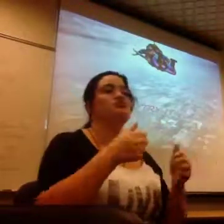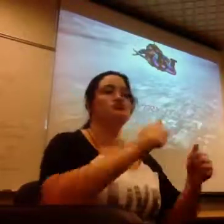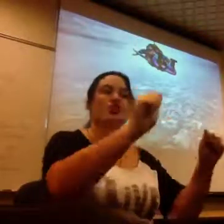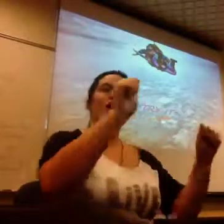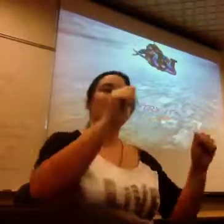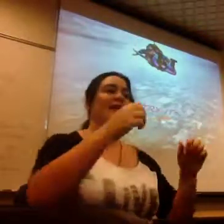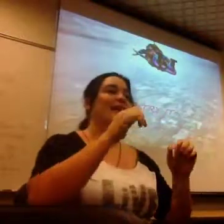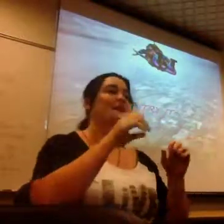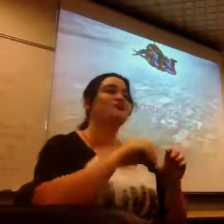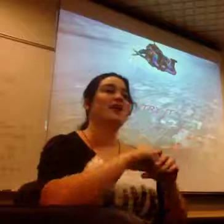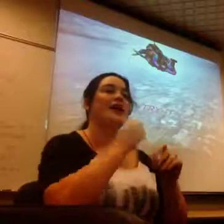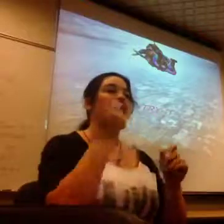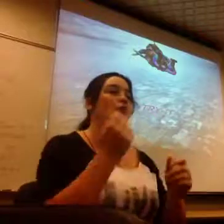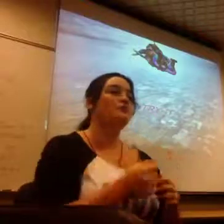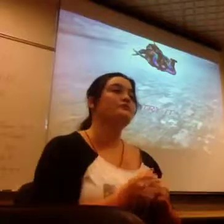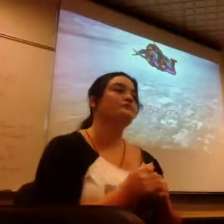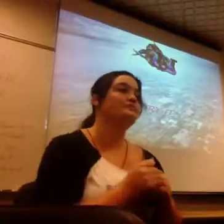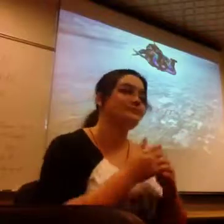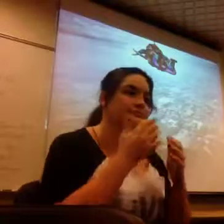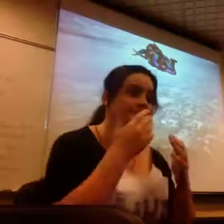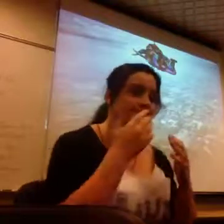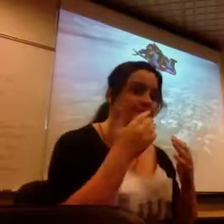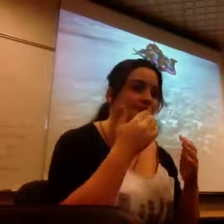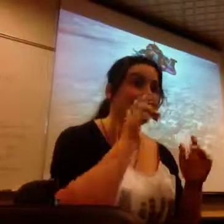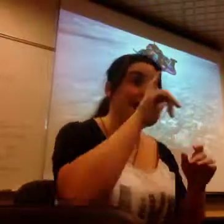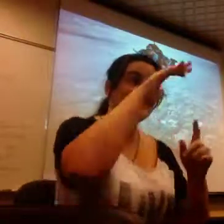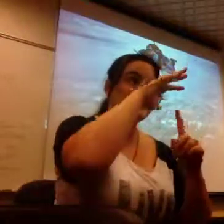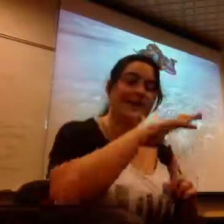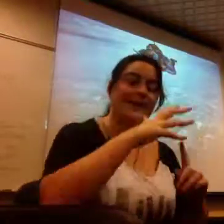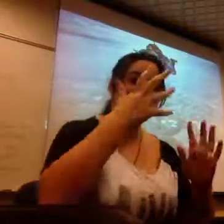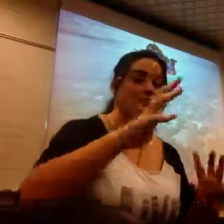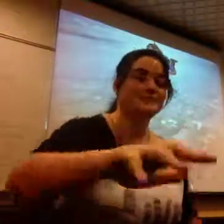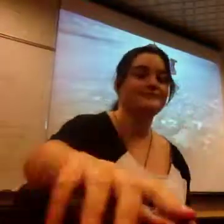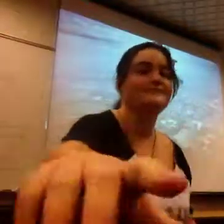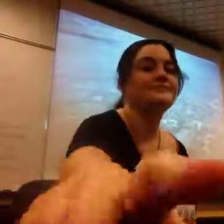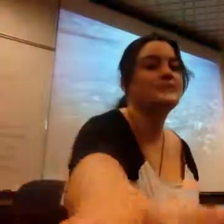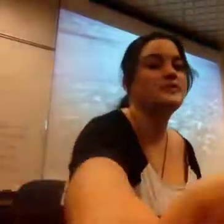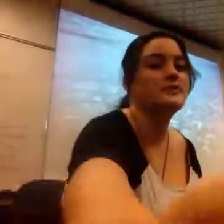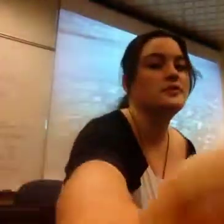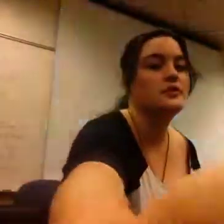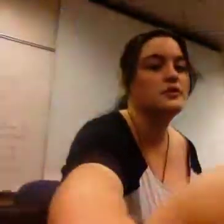that's it. That's skydiving. Cool.